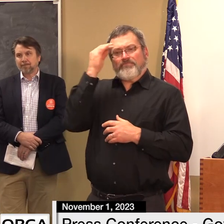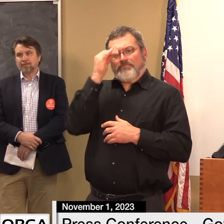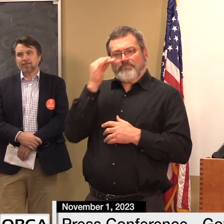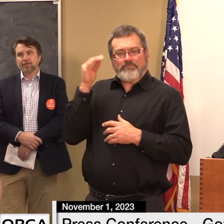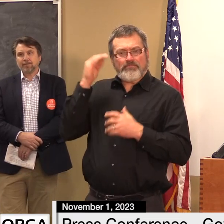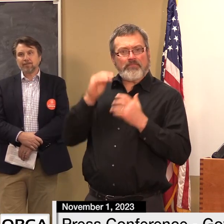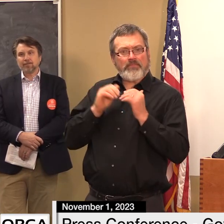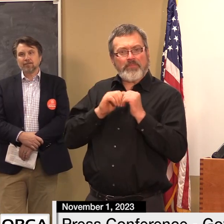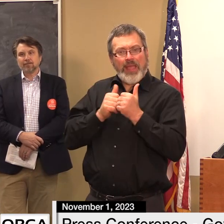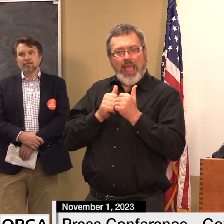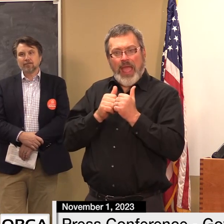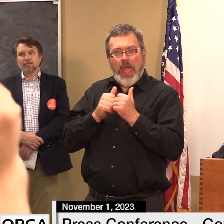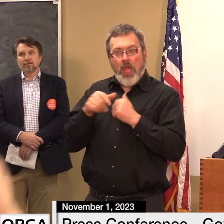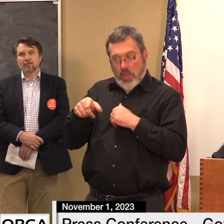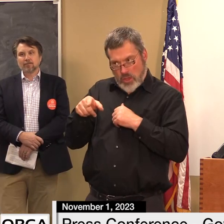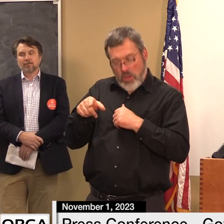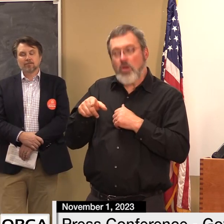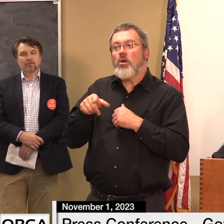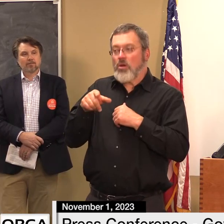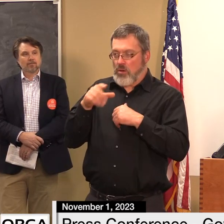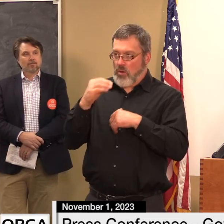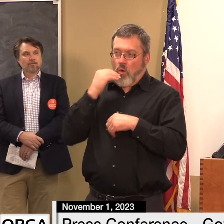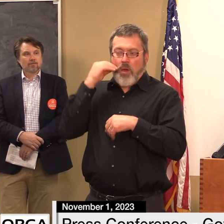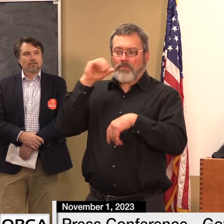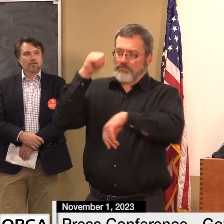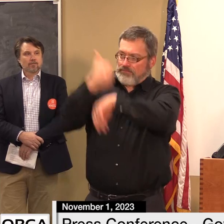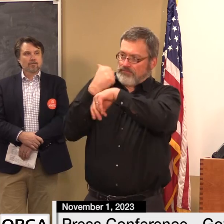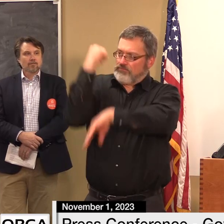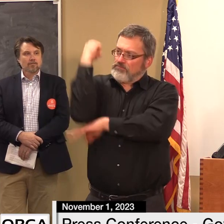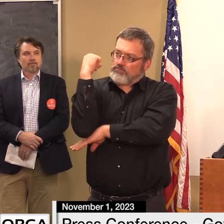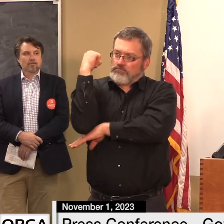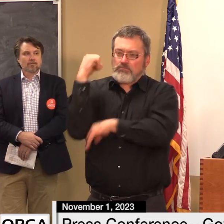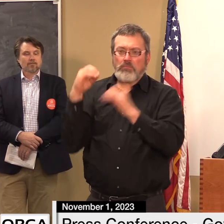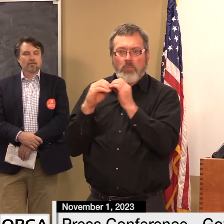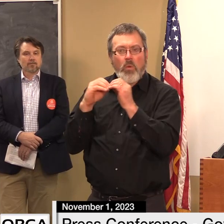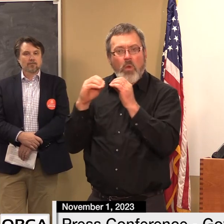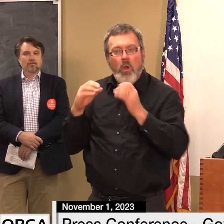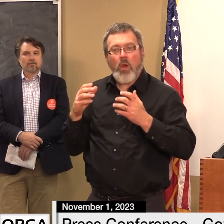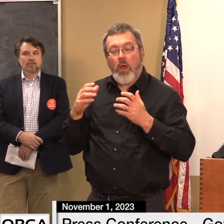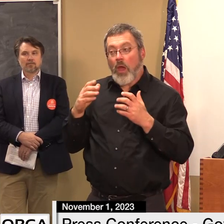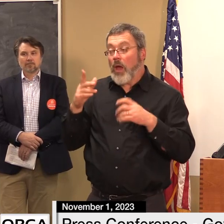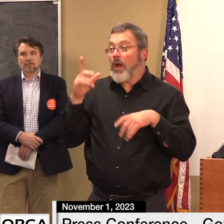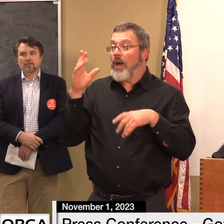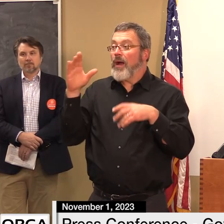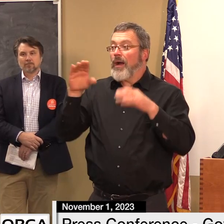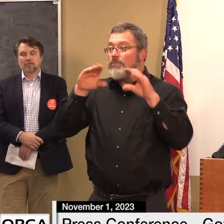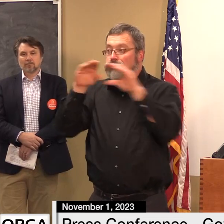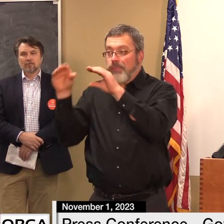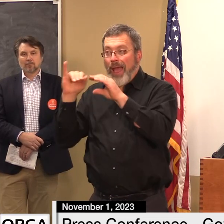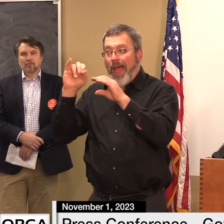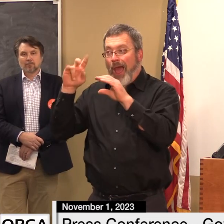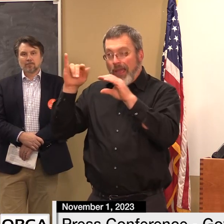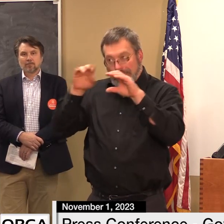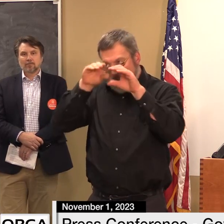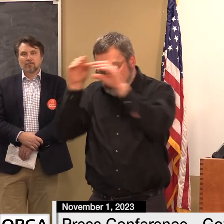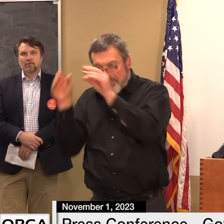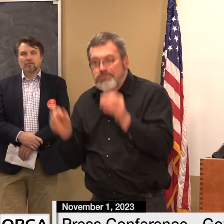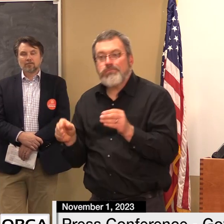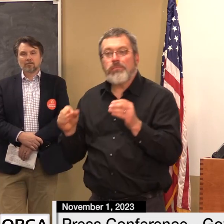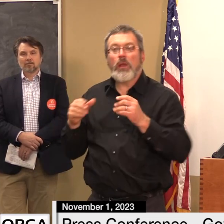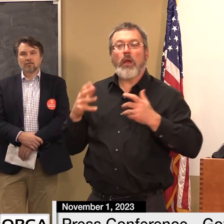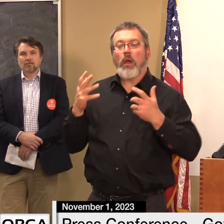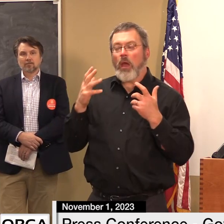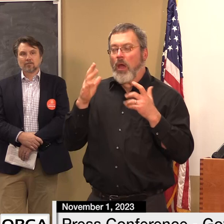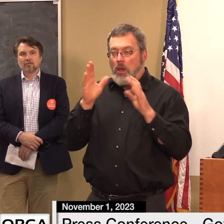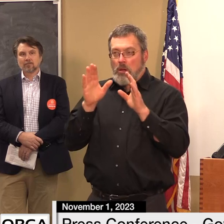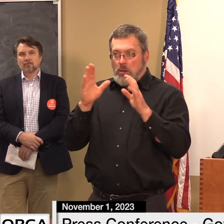homes more resilient? Insulating and air sealing can reduce our home energy use, but also the health and safety and overall comfort of our